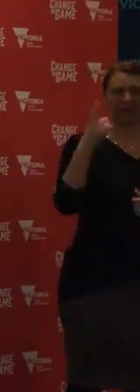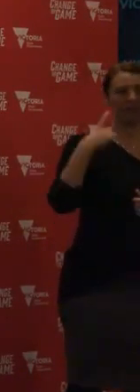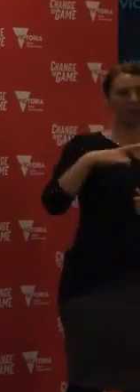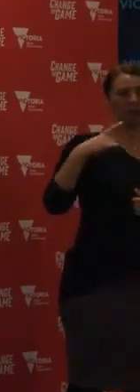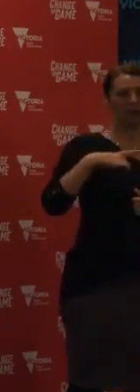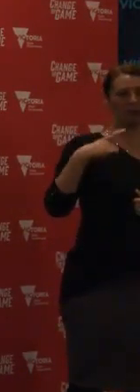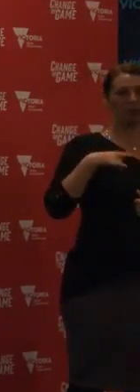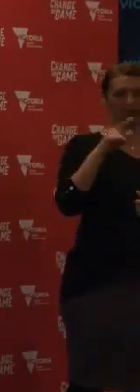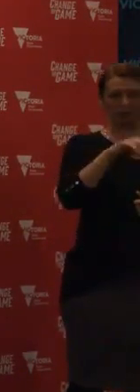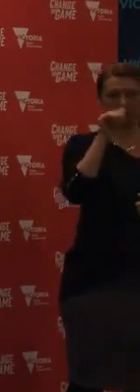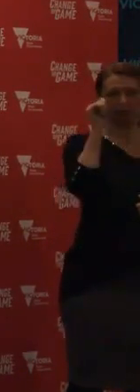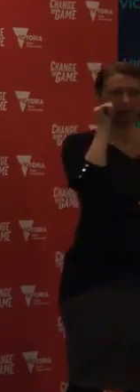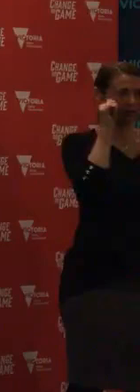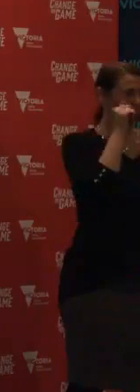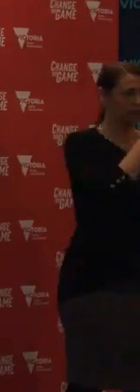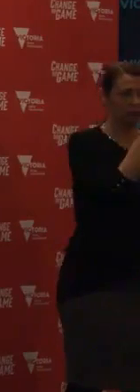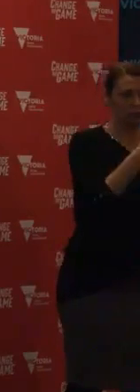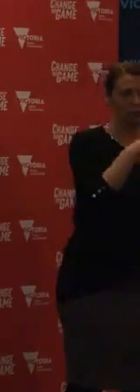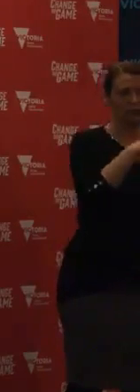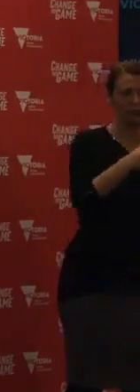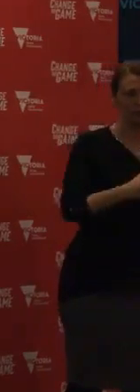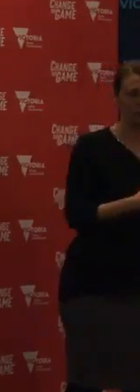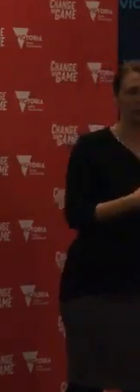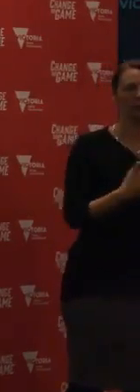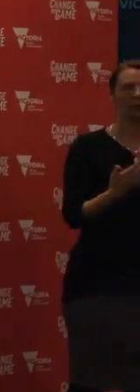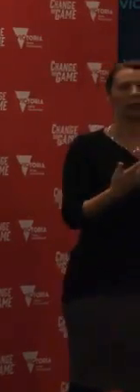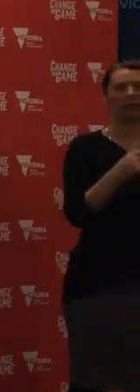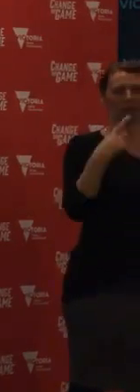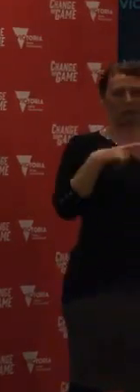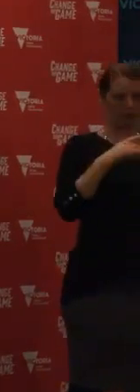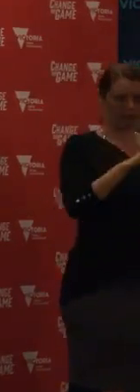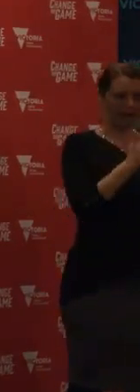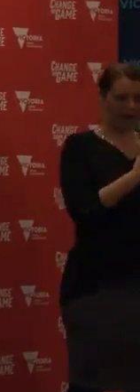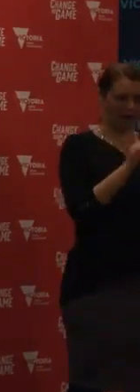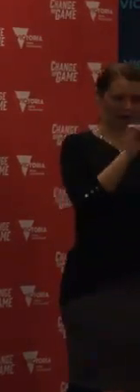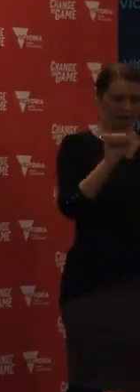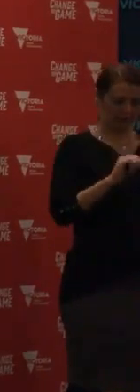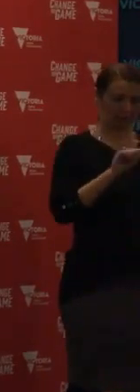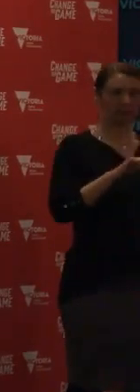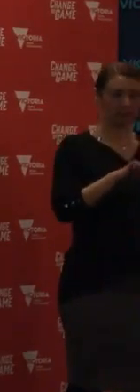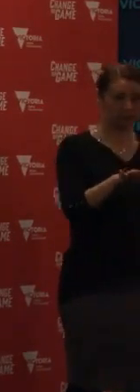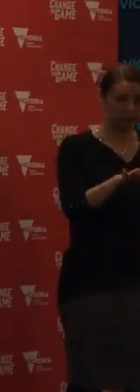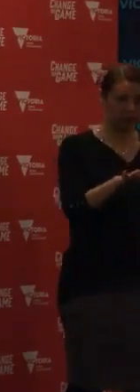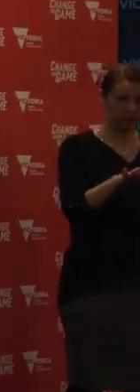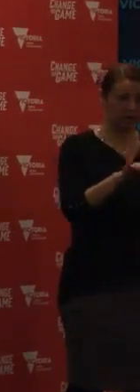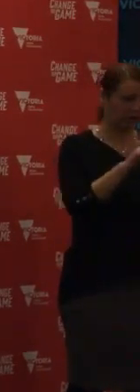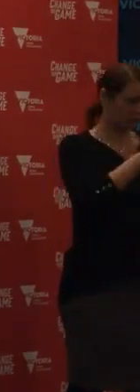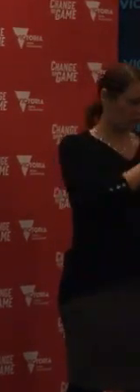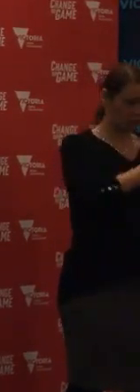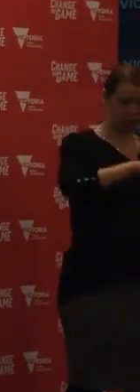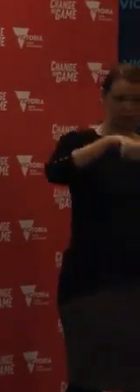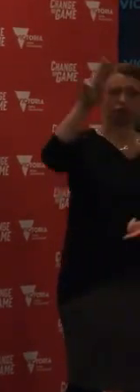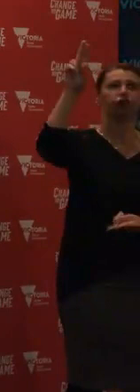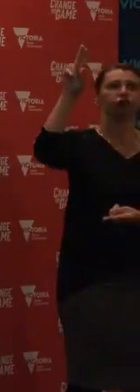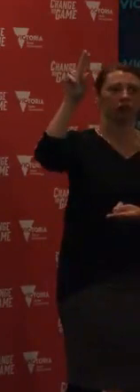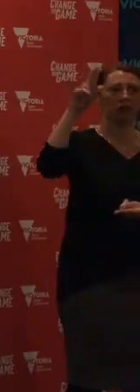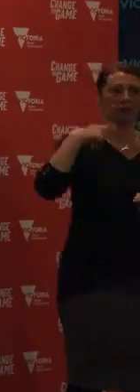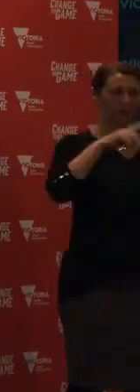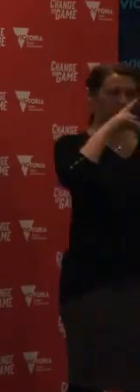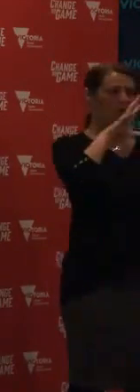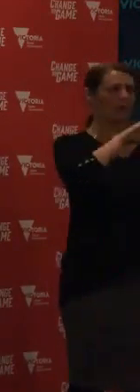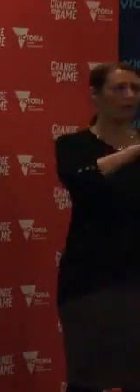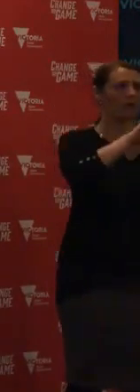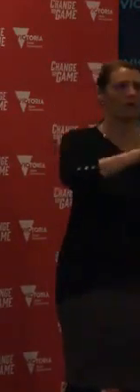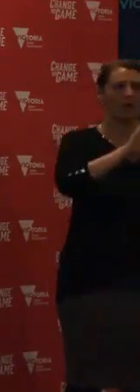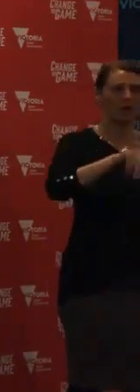because there's been, as you would probably expect, given the way the scheme's been rolled out, a massive and exponential growth in the number of people wanting to get involved in